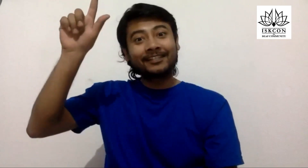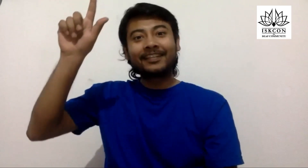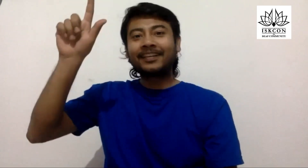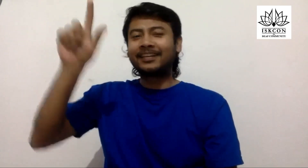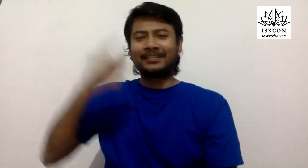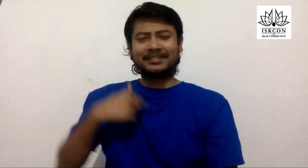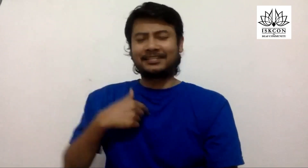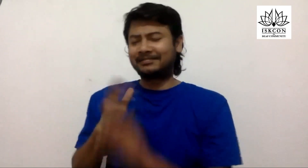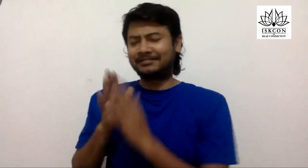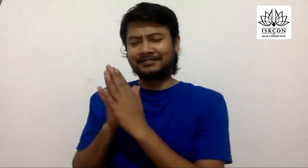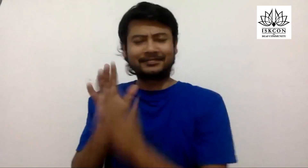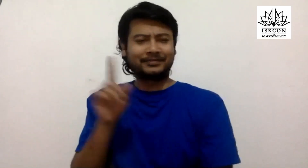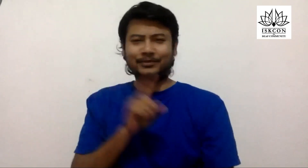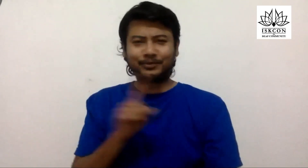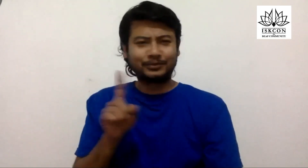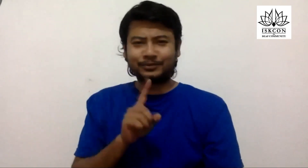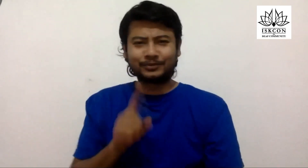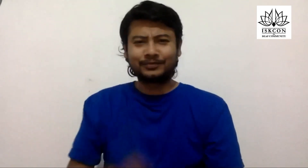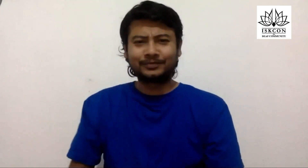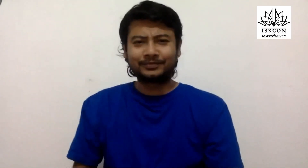Nor any other boon.